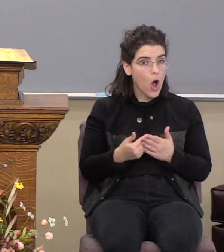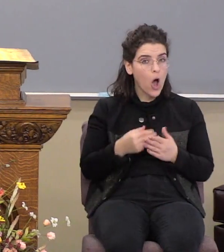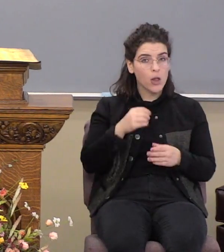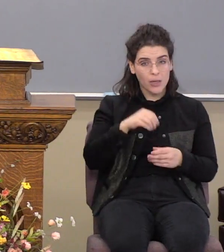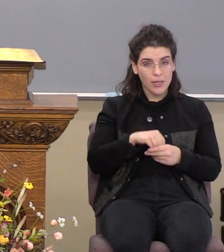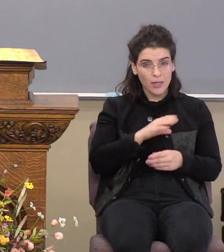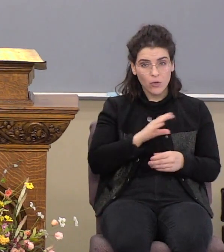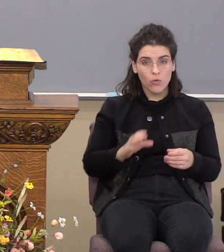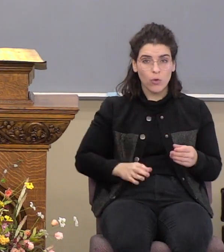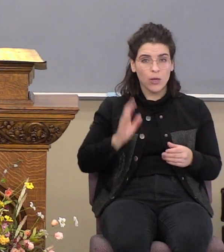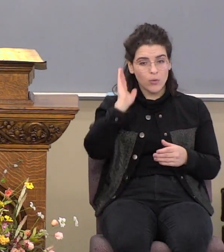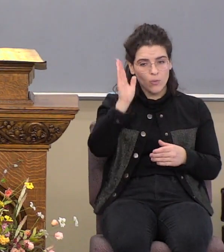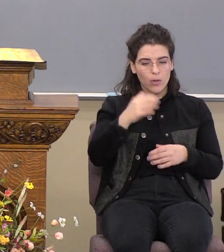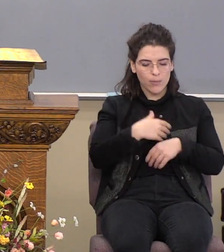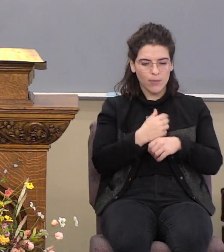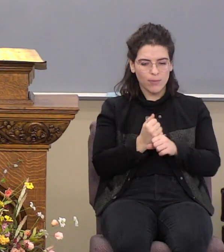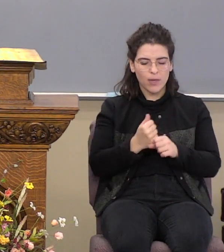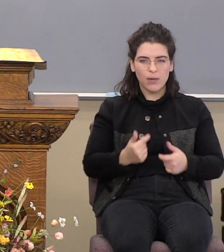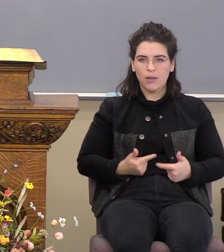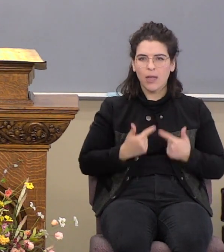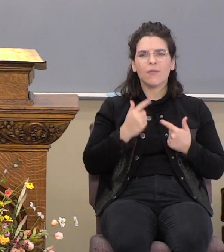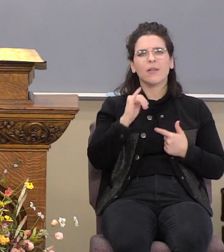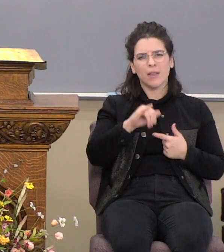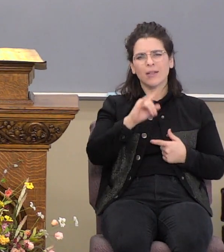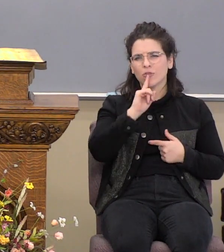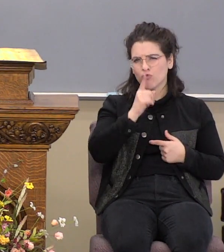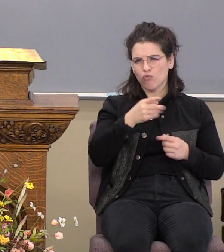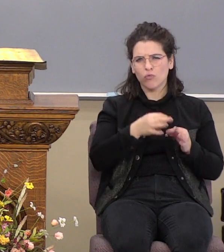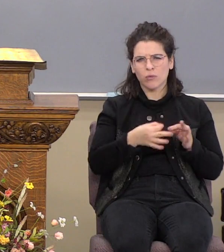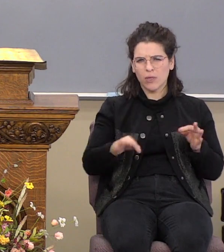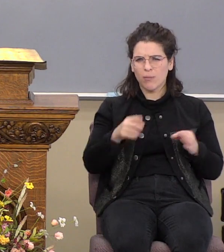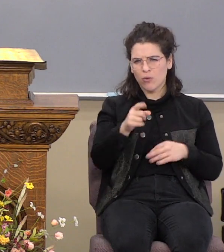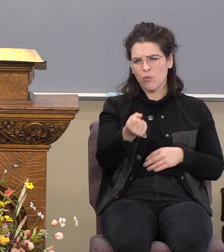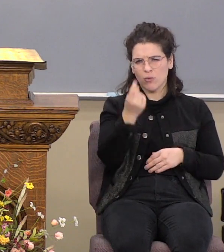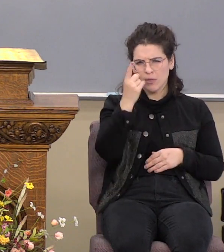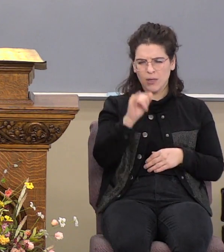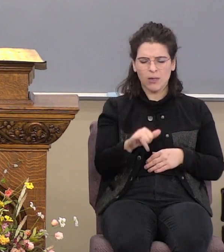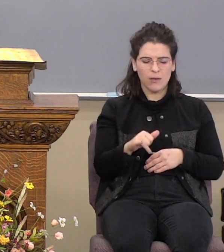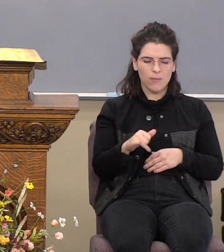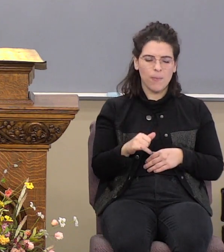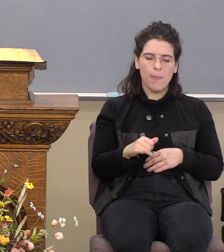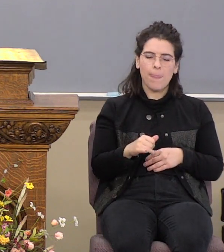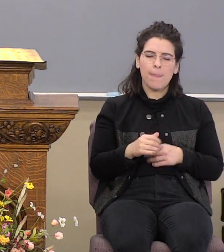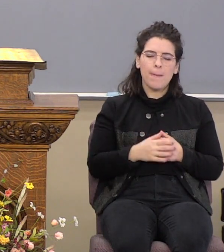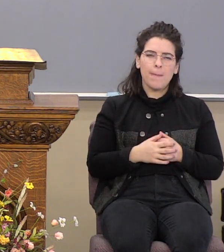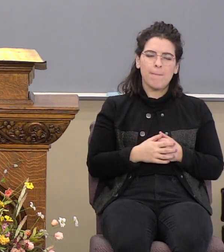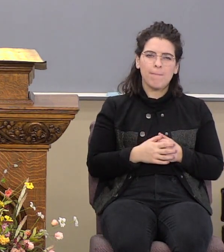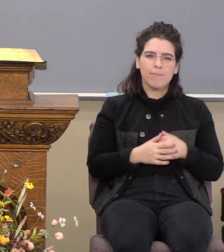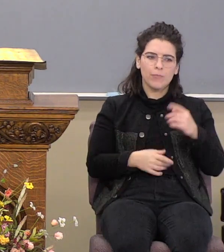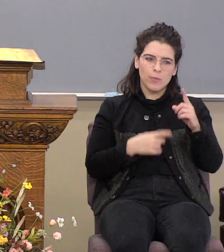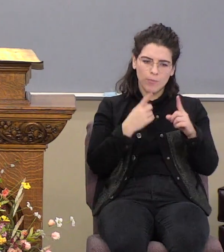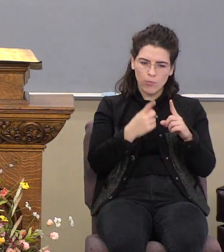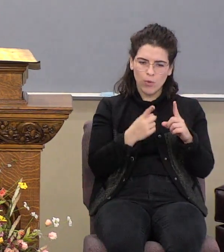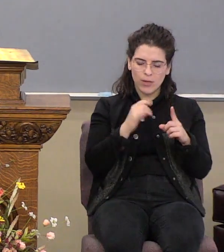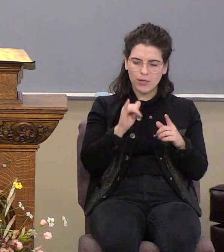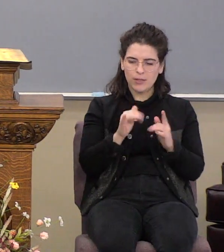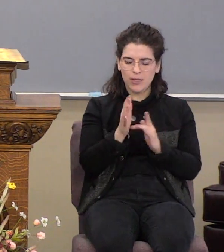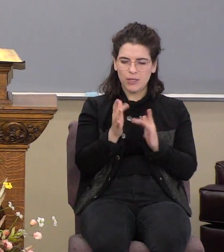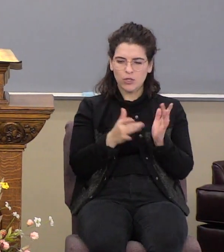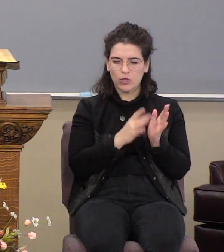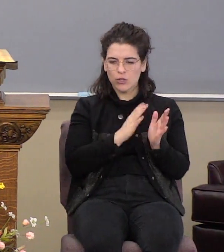in Christ shall be made alive, which is a true statement. You understand that. The thrust here is that Jesus